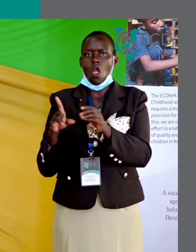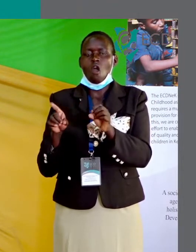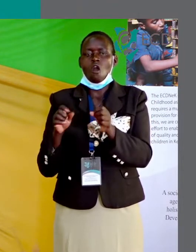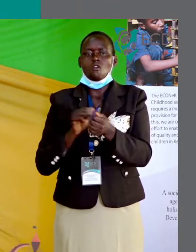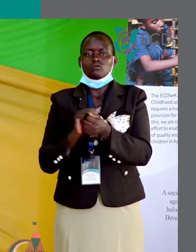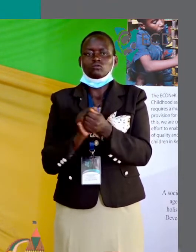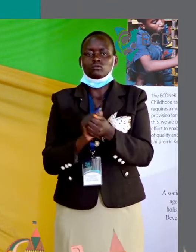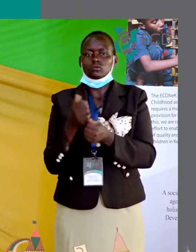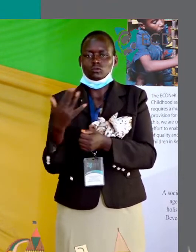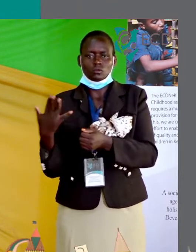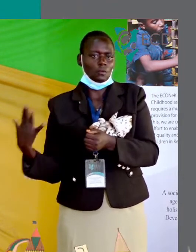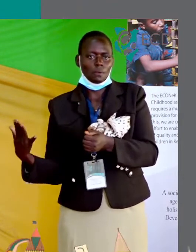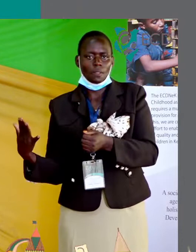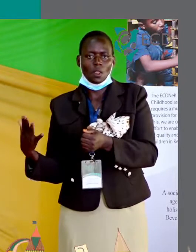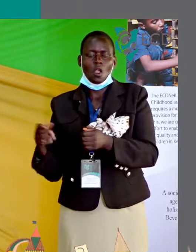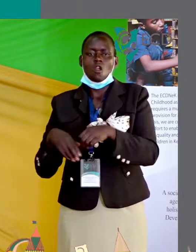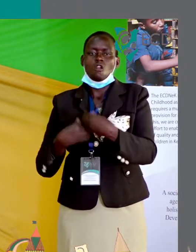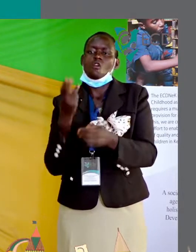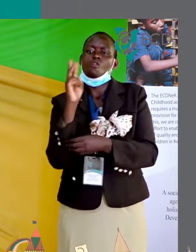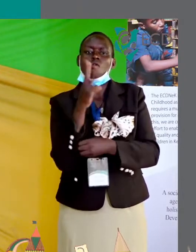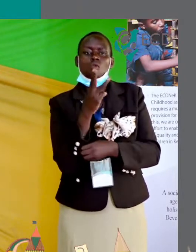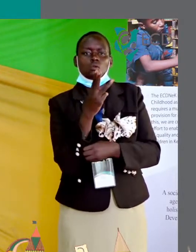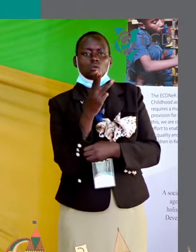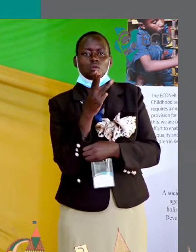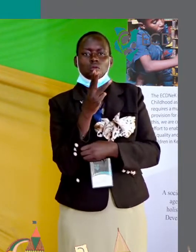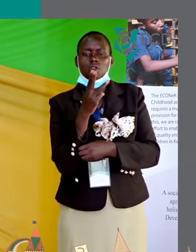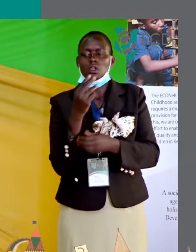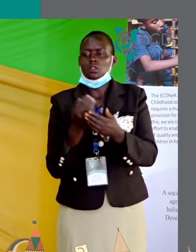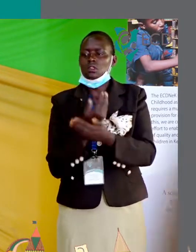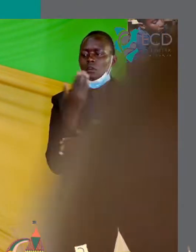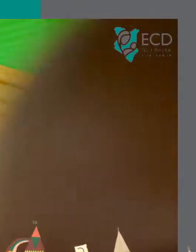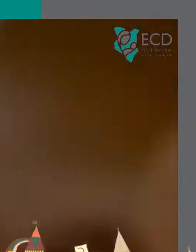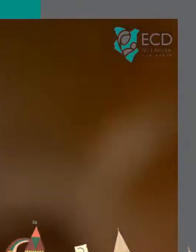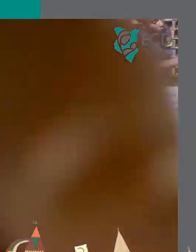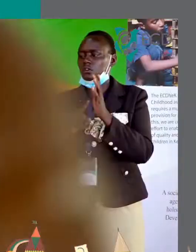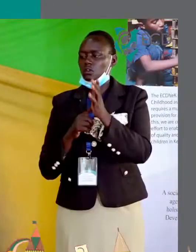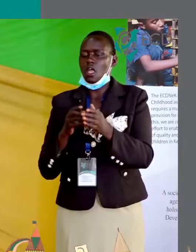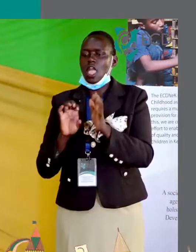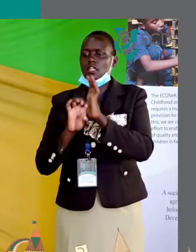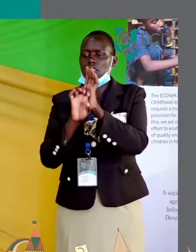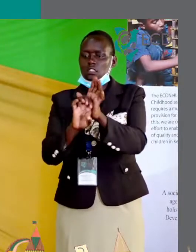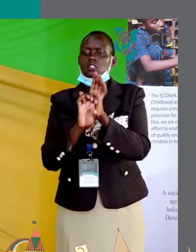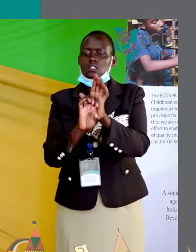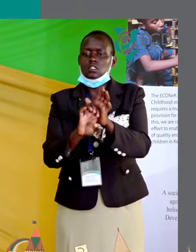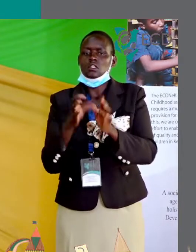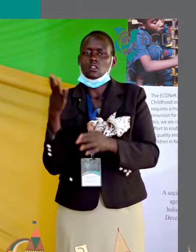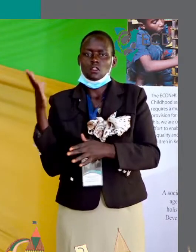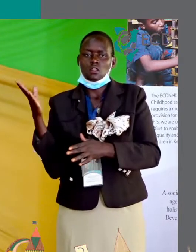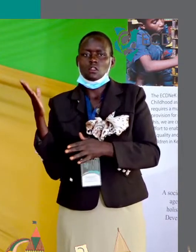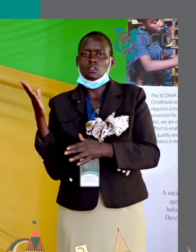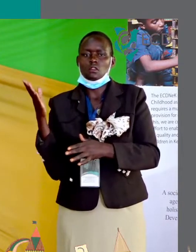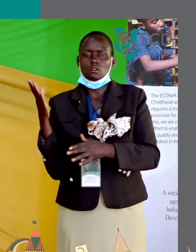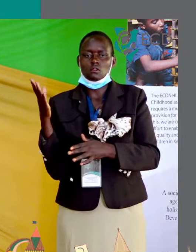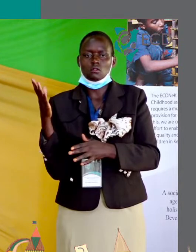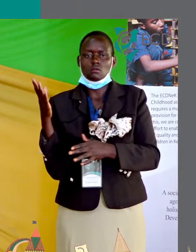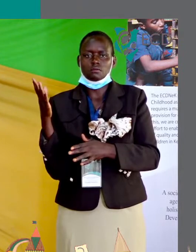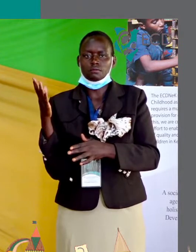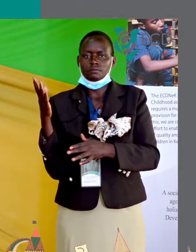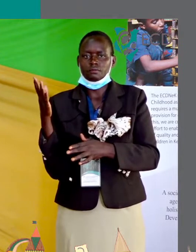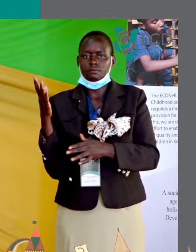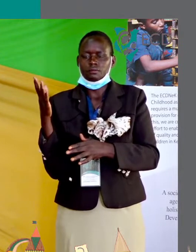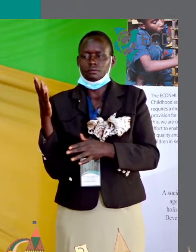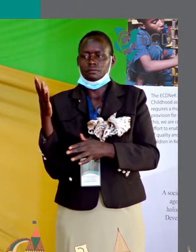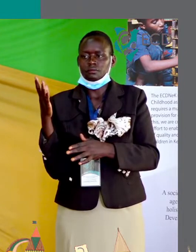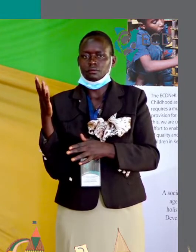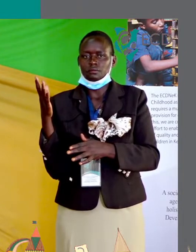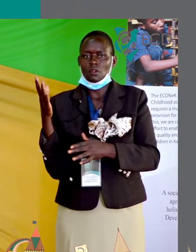facilities. We have provided water. These are some of the few examples. Then